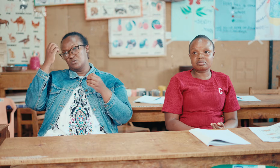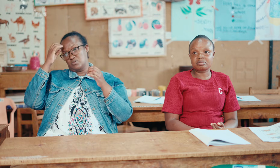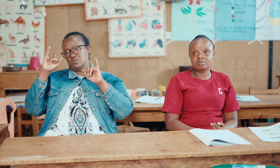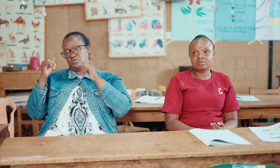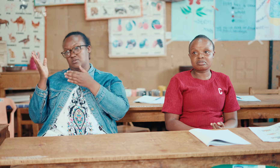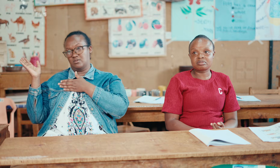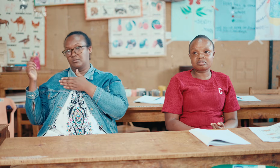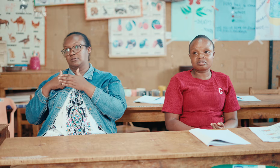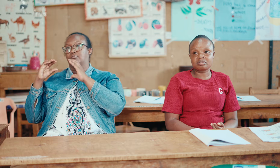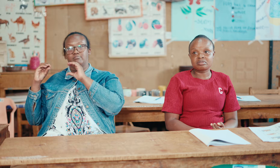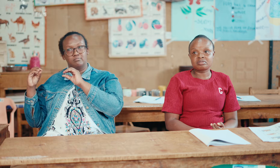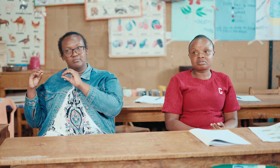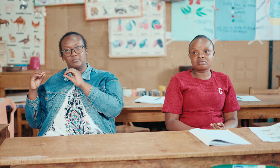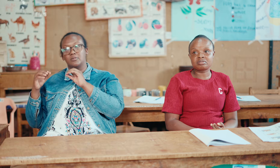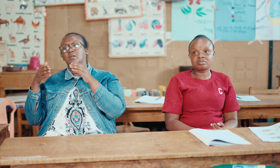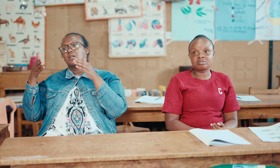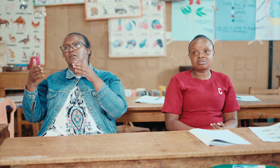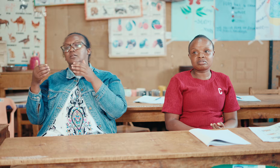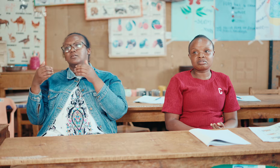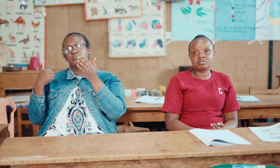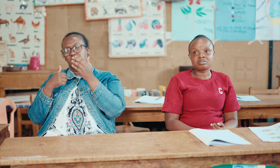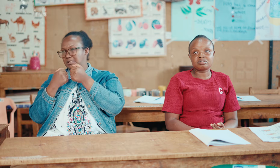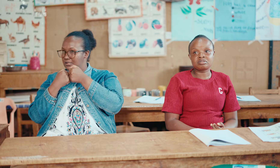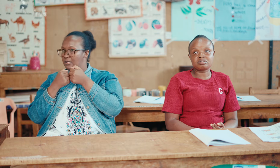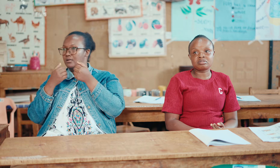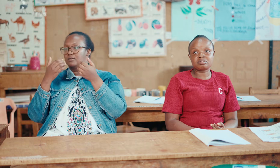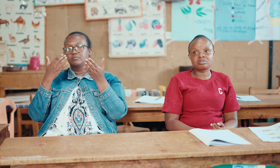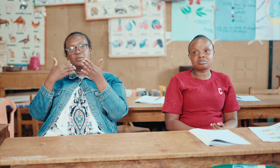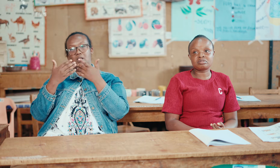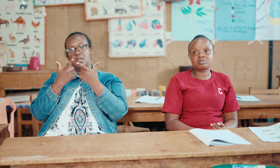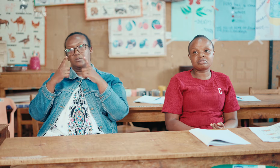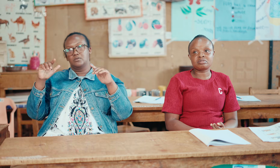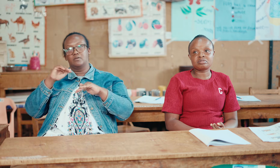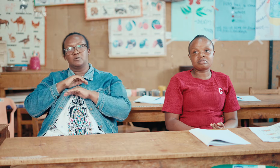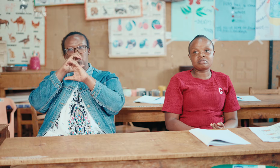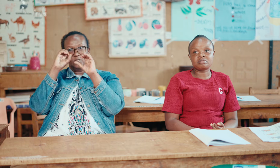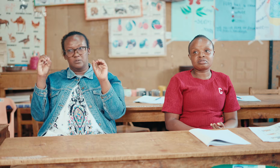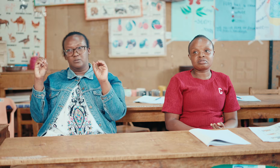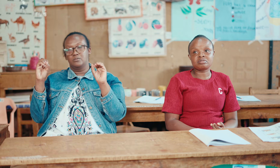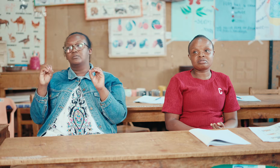Before, while I was new here in school, I would teach PP1, and I would have challenges with sign